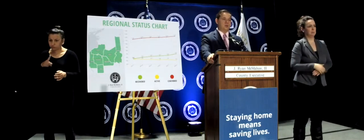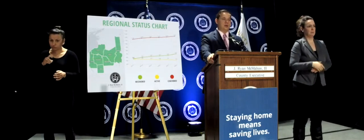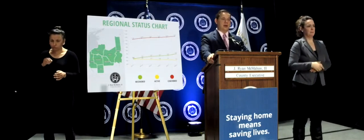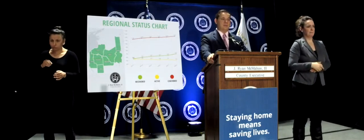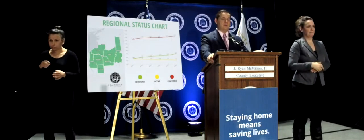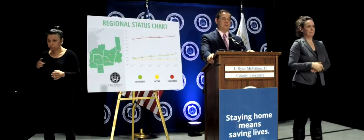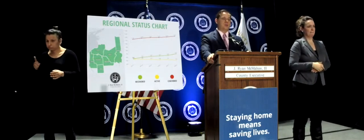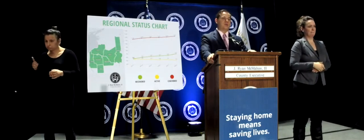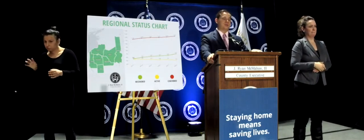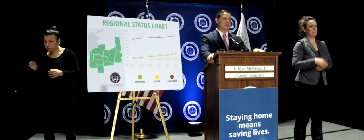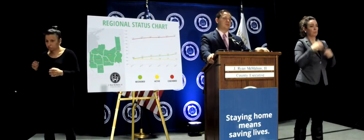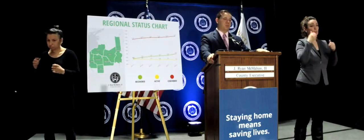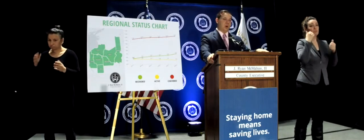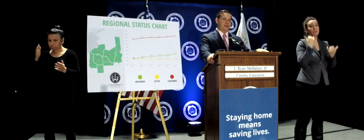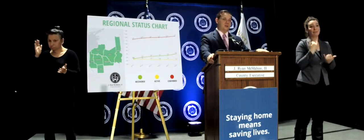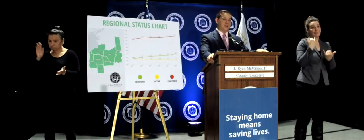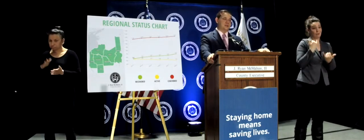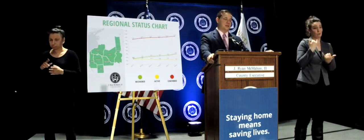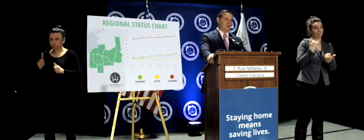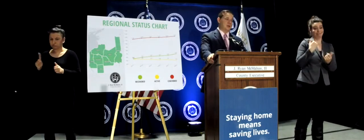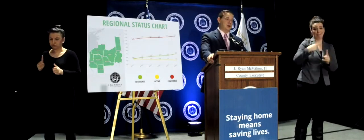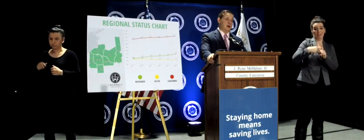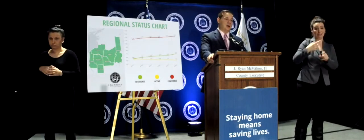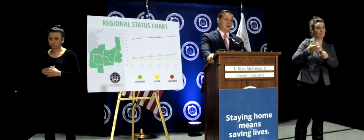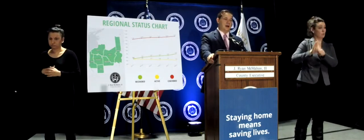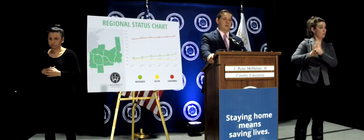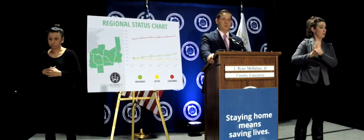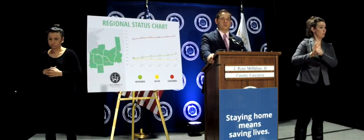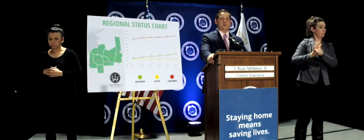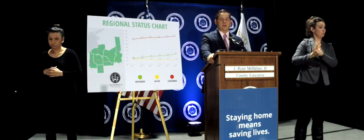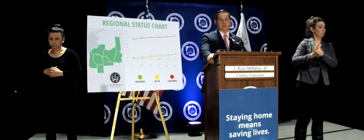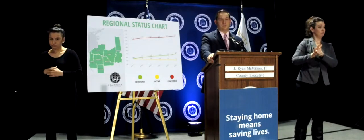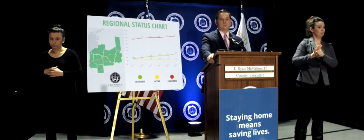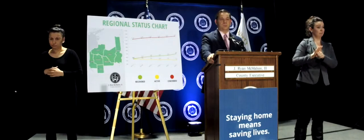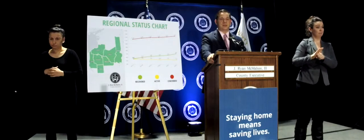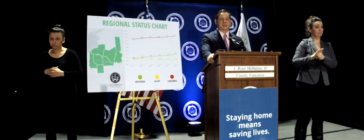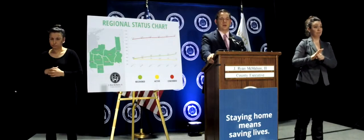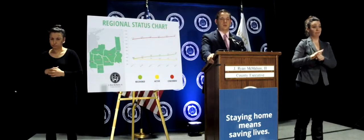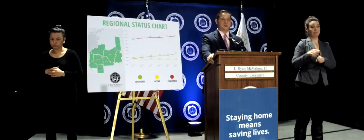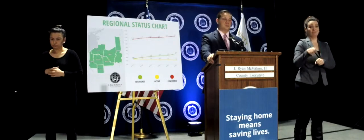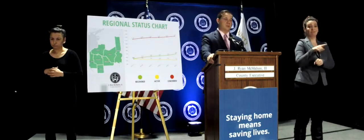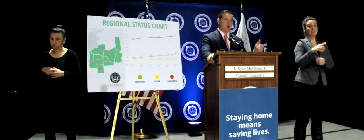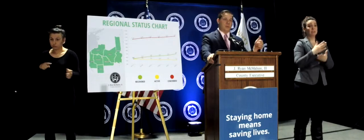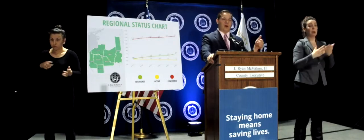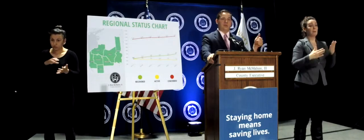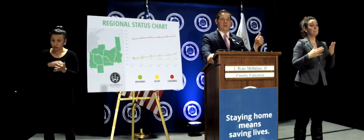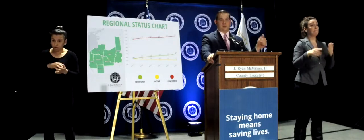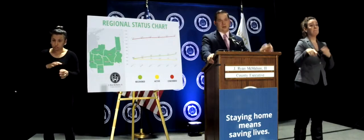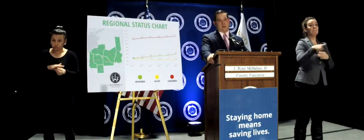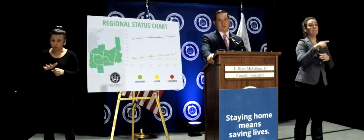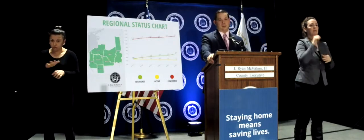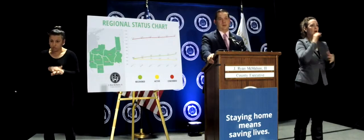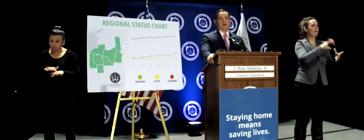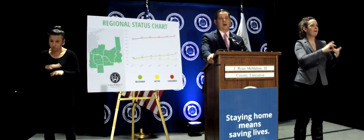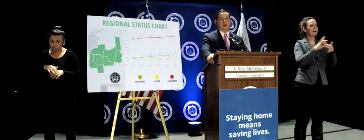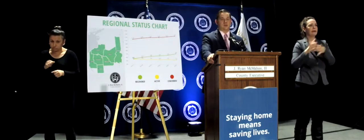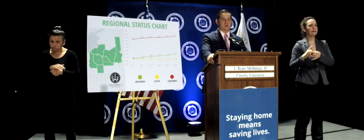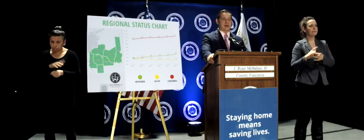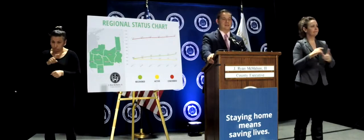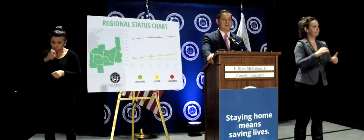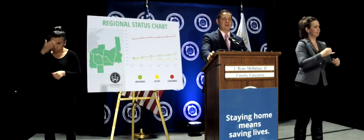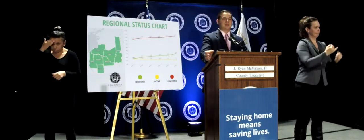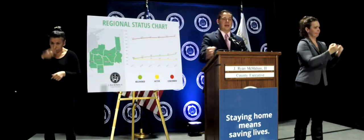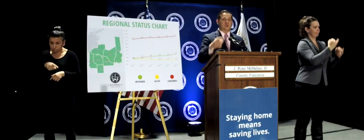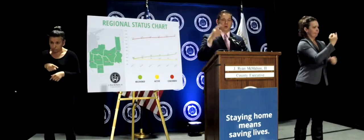then we look at maybe different types of proactive testing on risk mitigation. That's kind of where this is. Maybe home health aides are next.